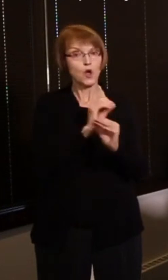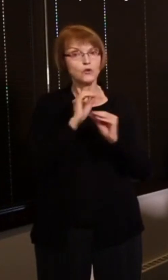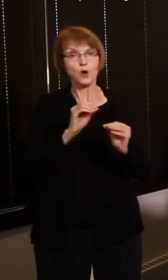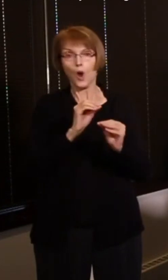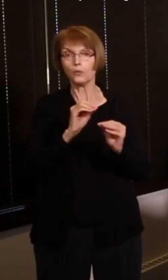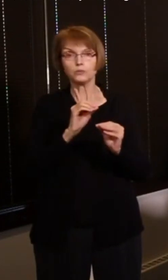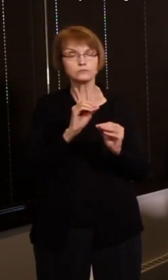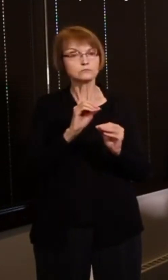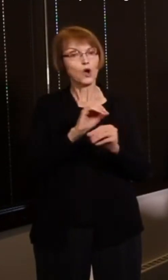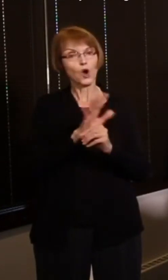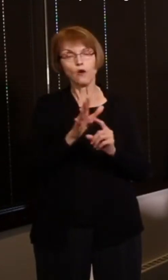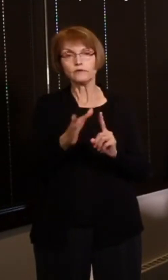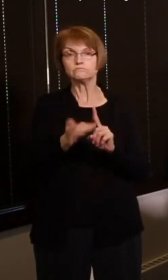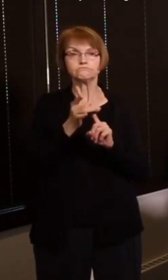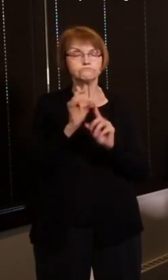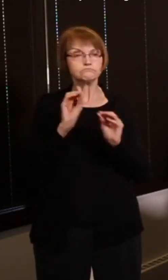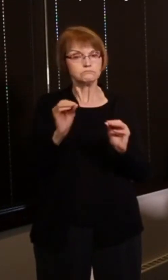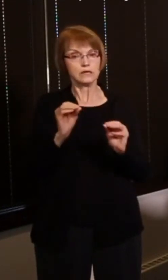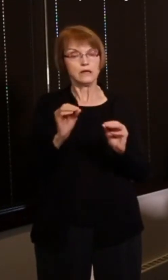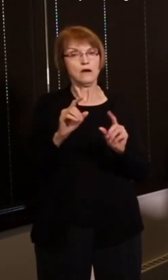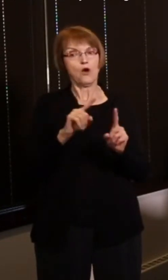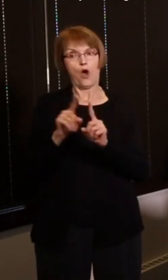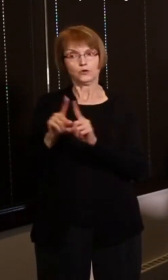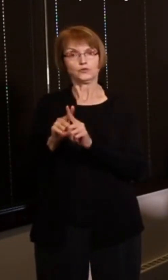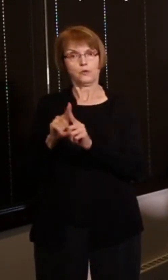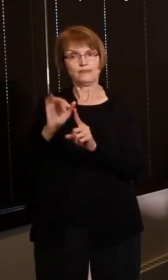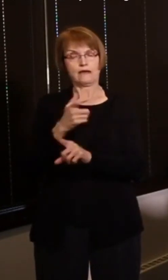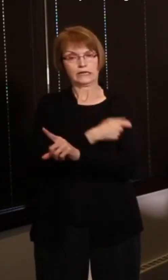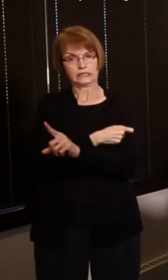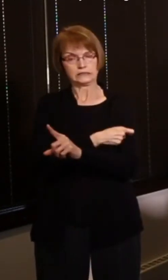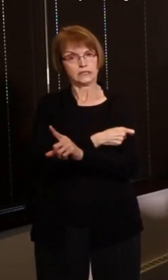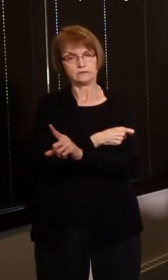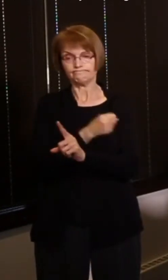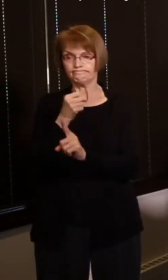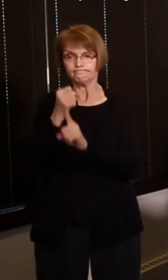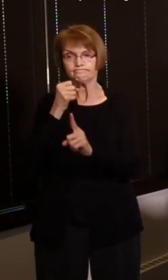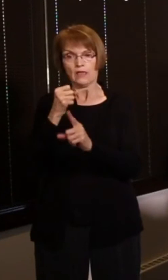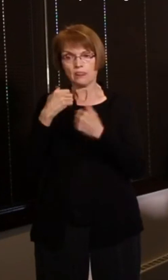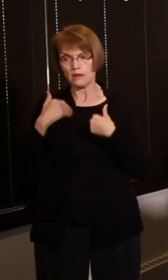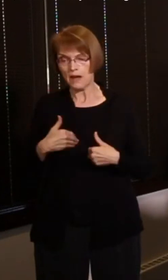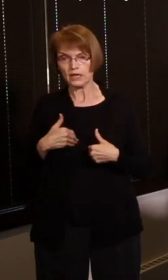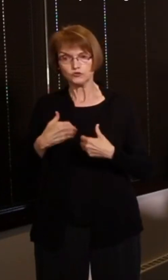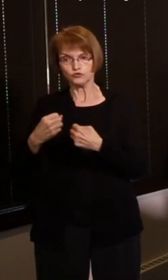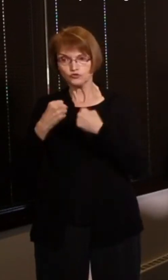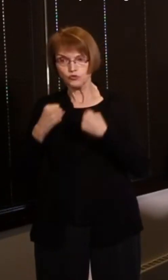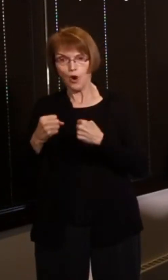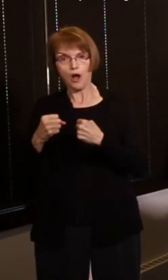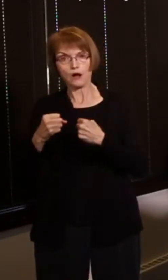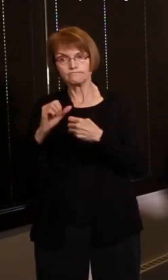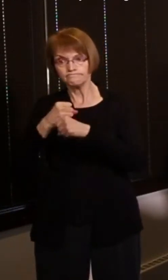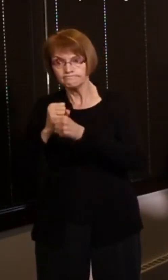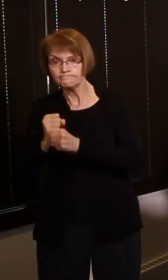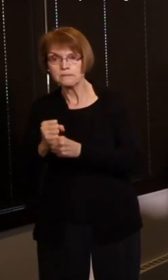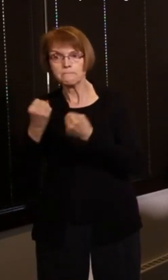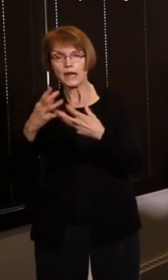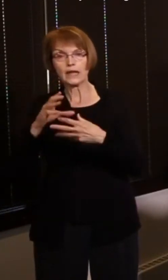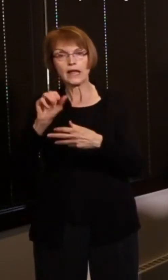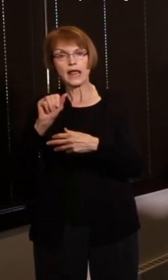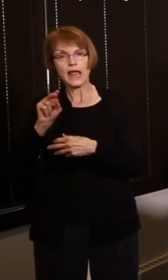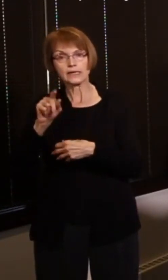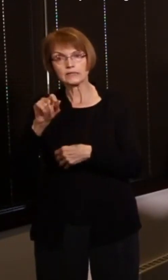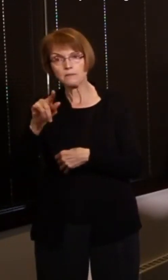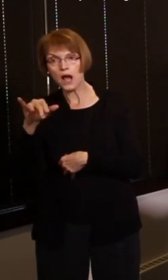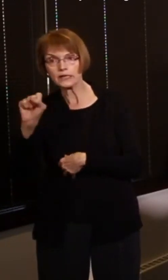produced a strong antibody response and no real serious side effects. And so the company announced that they're going to be submitting data to